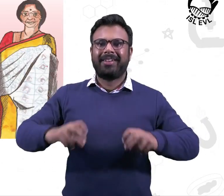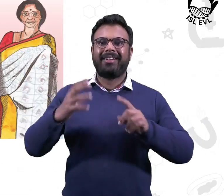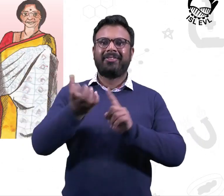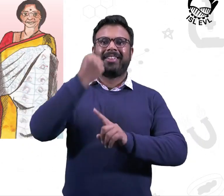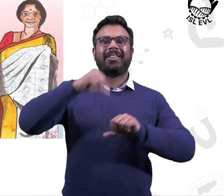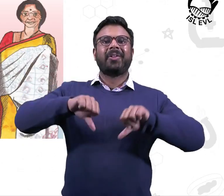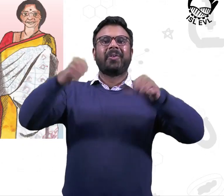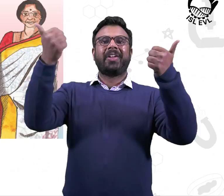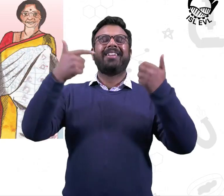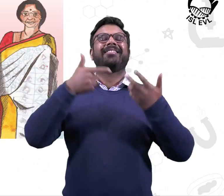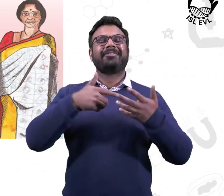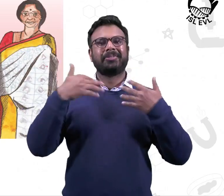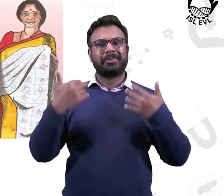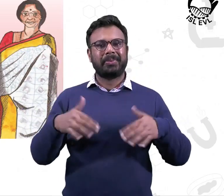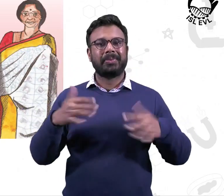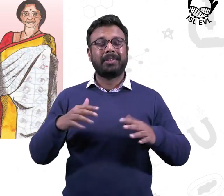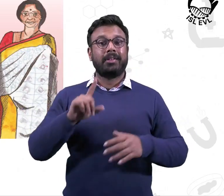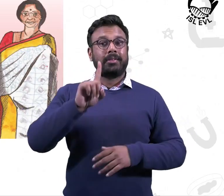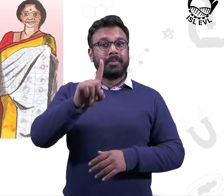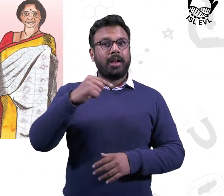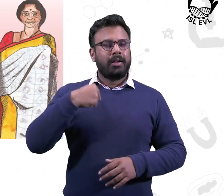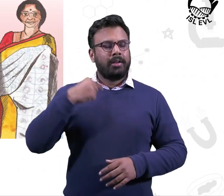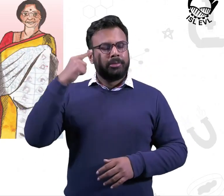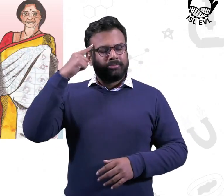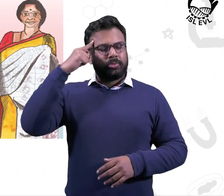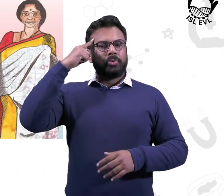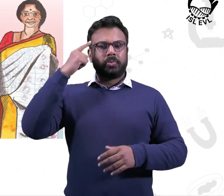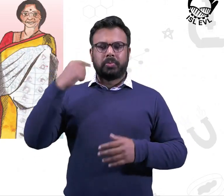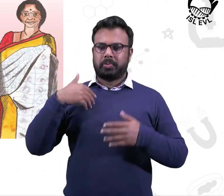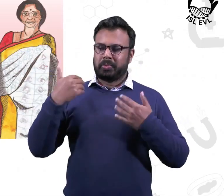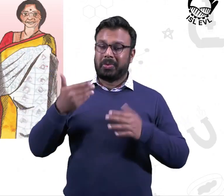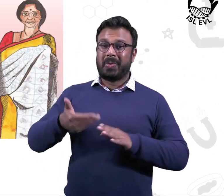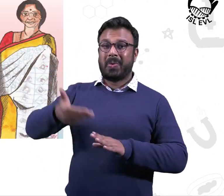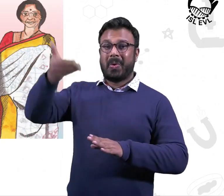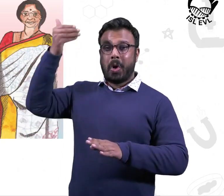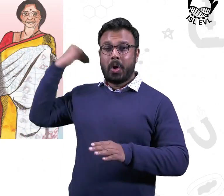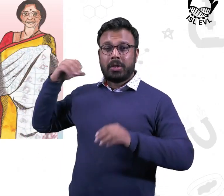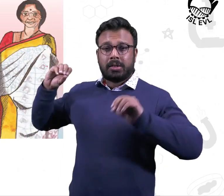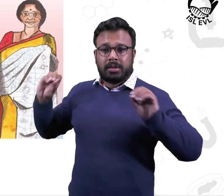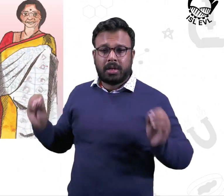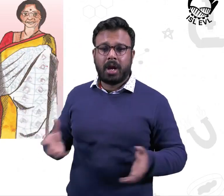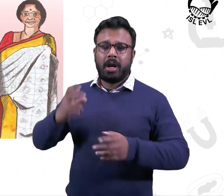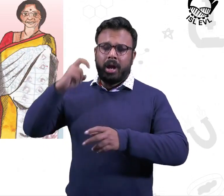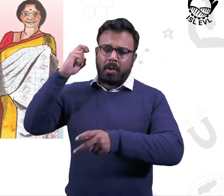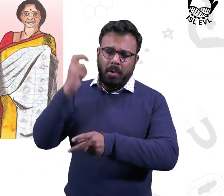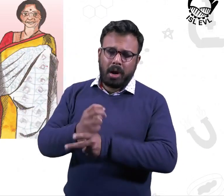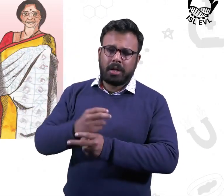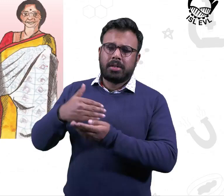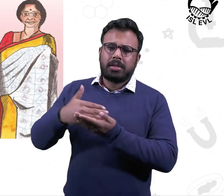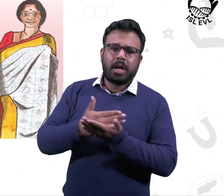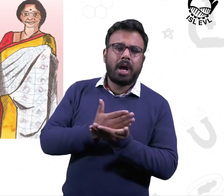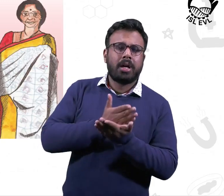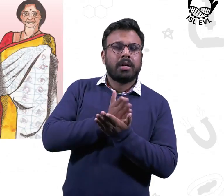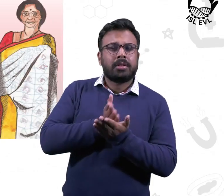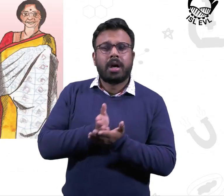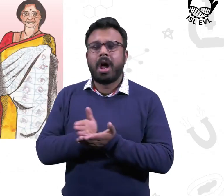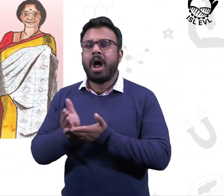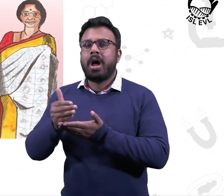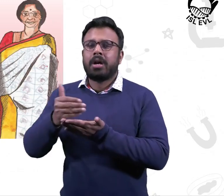or publishing papers. She feels that her journey has just begun and she